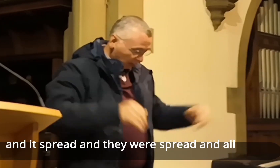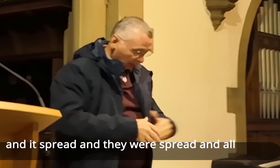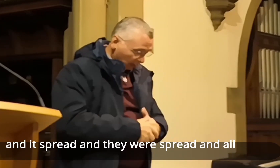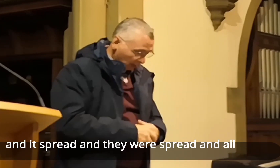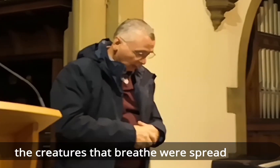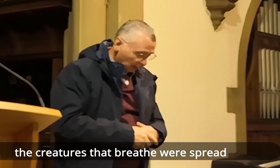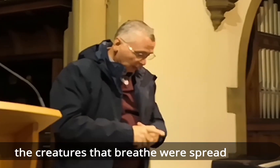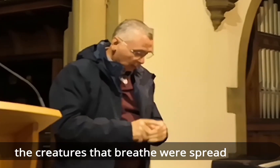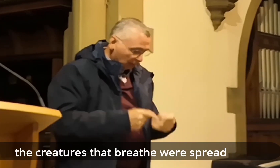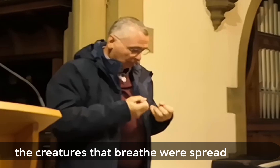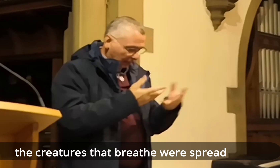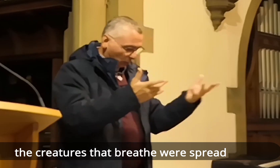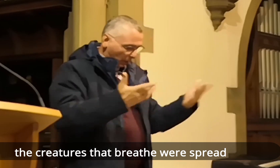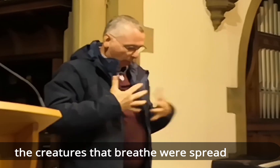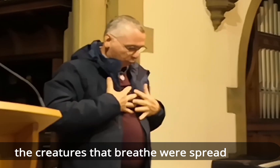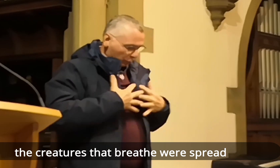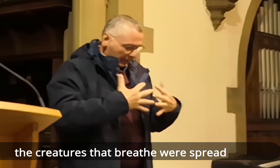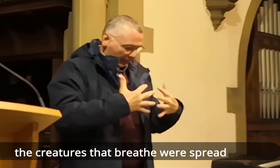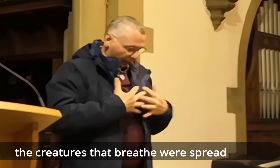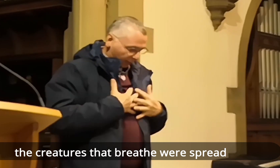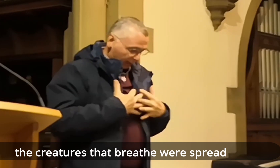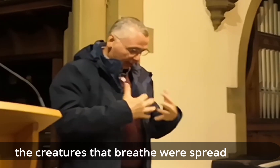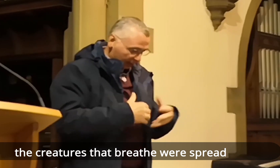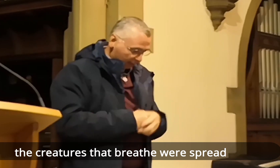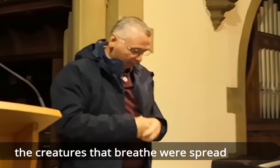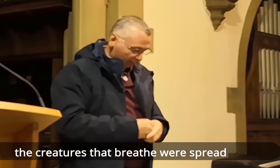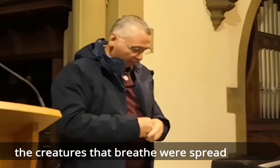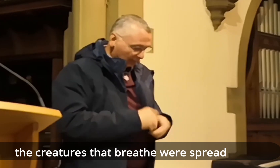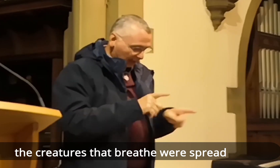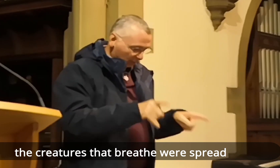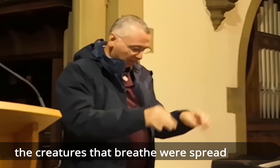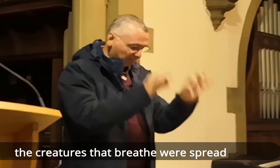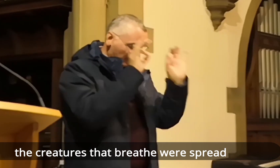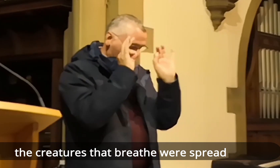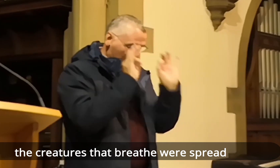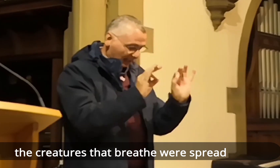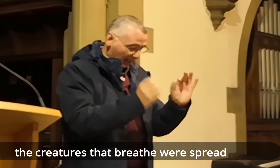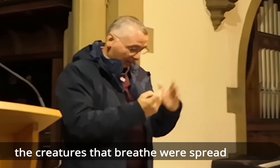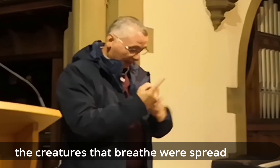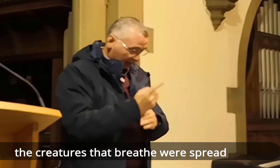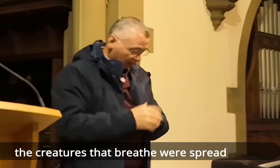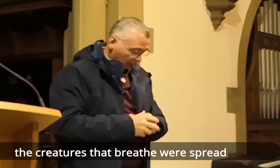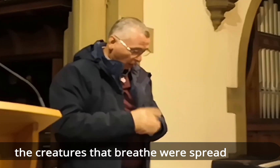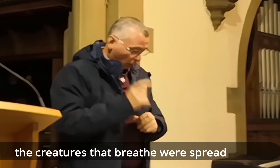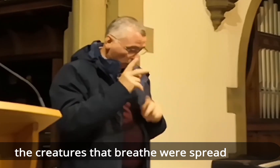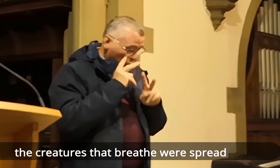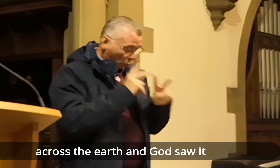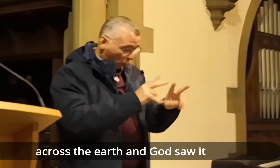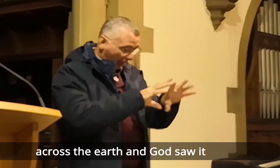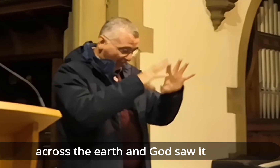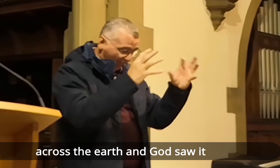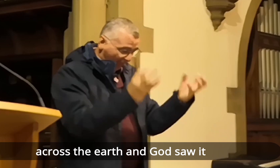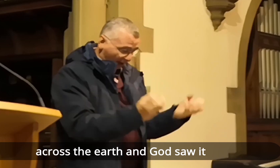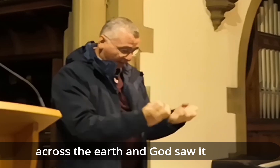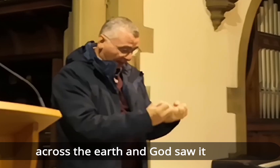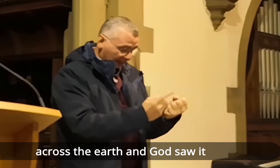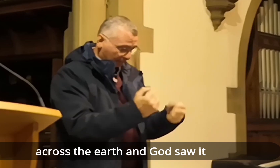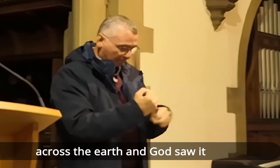And it spread, and they were spread, and all the creatures that breathe were spread across the earth, and God saw it, and